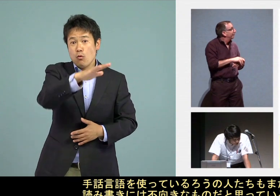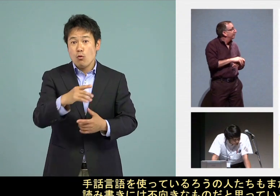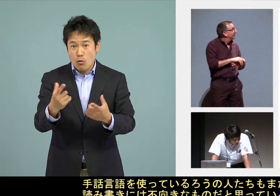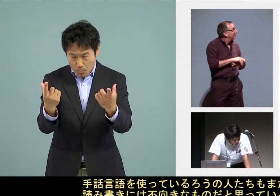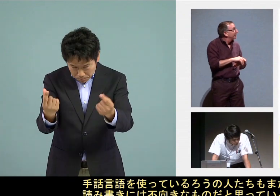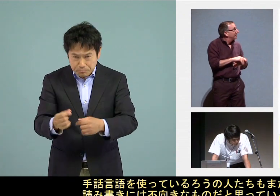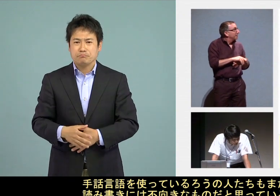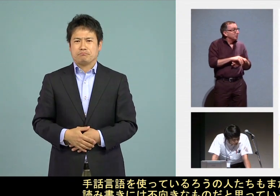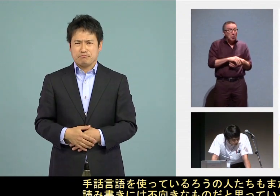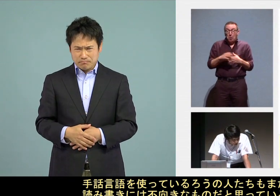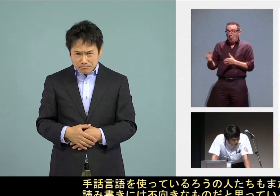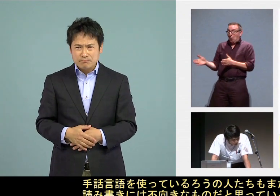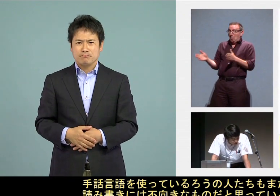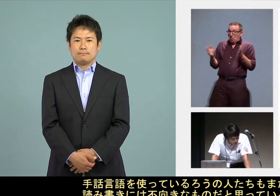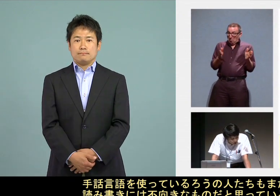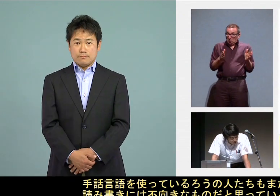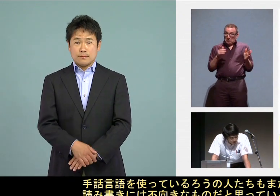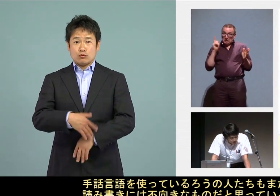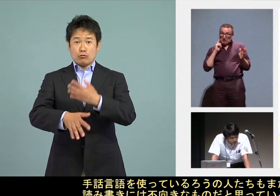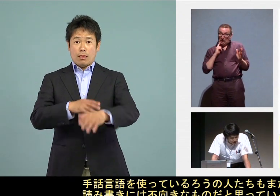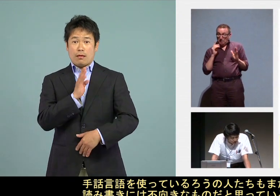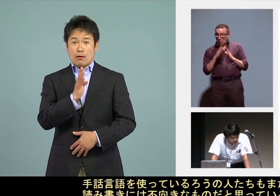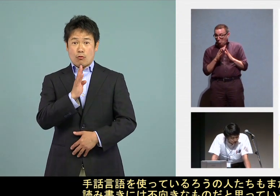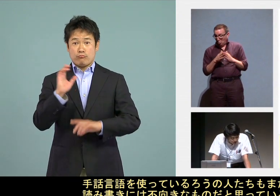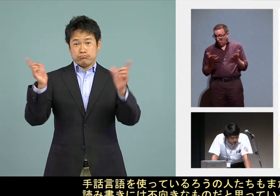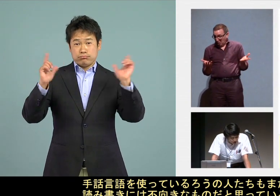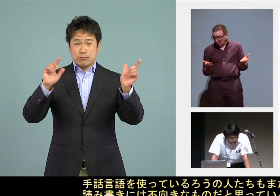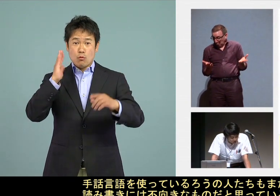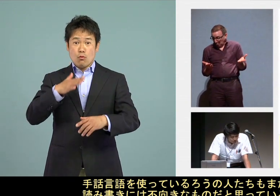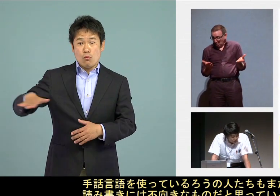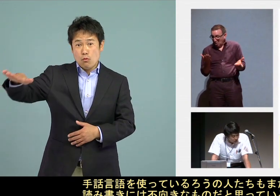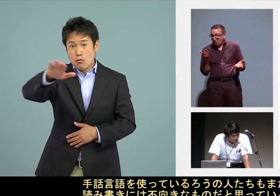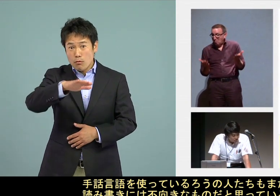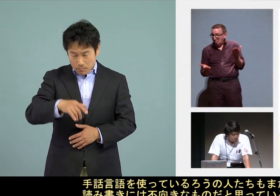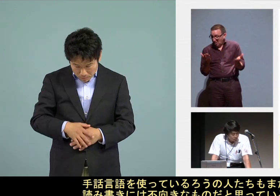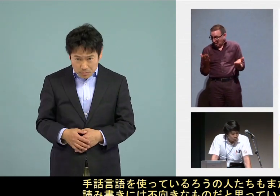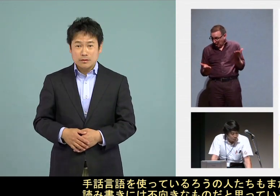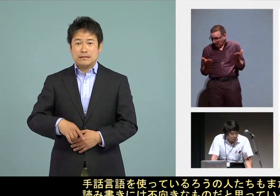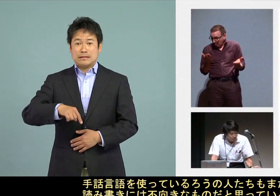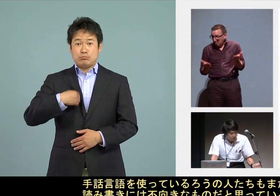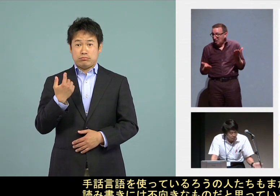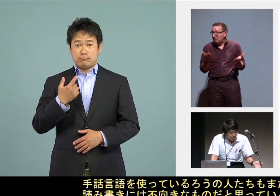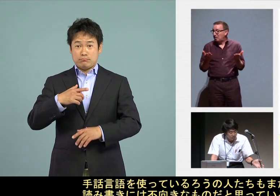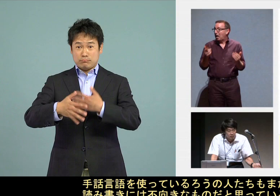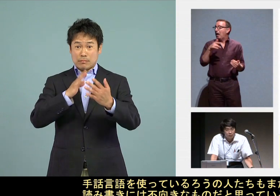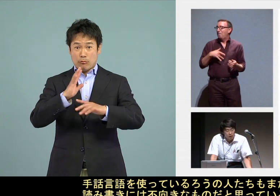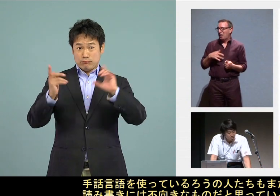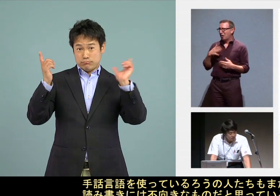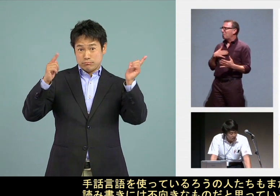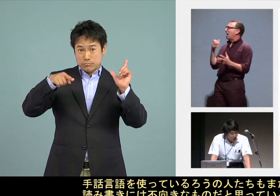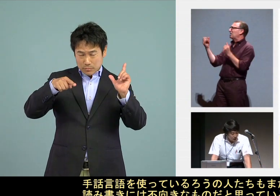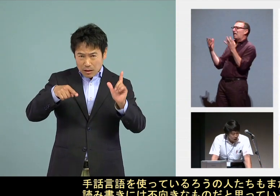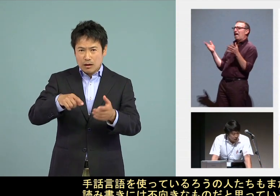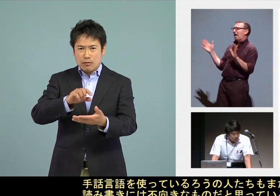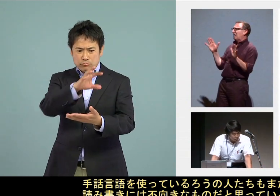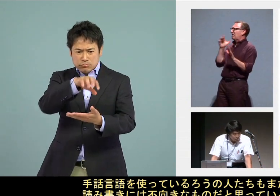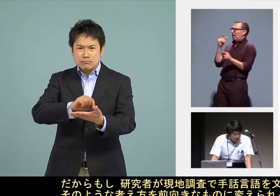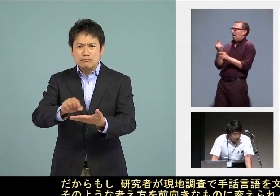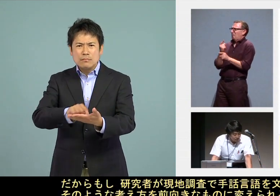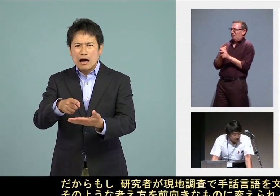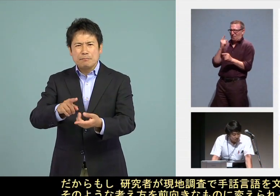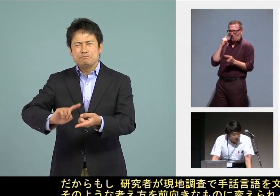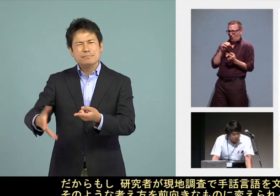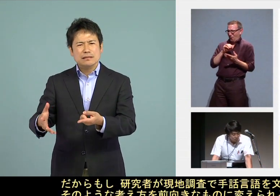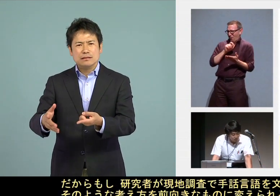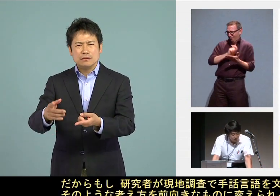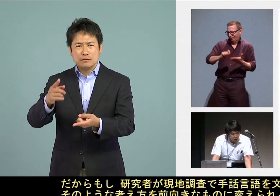the deaf community members may also perceive their sign language to be unsuited for reading and writing. Thus,